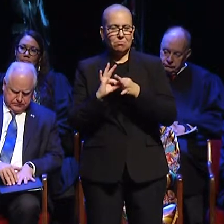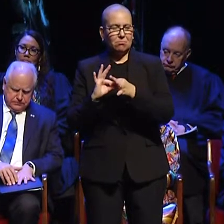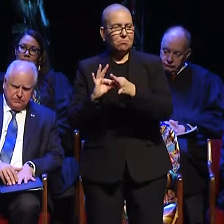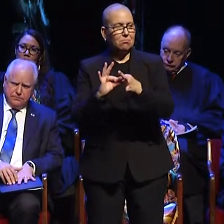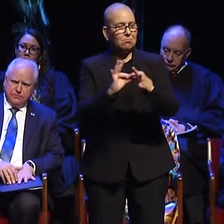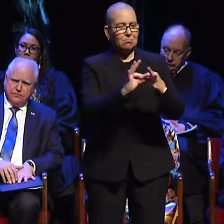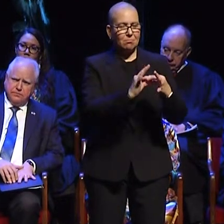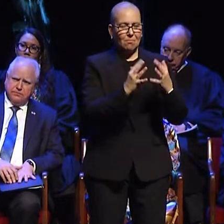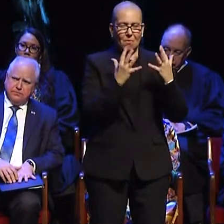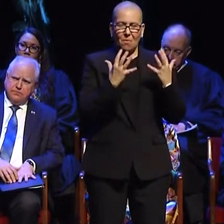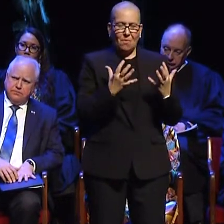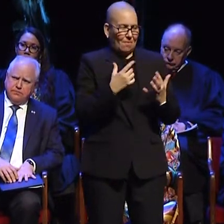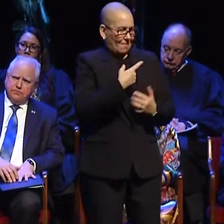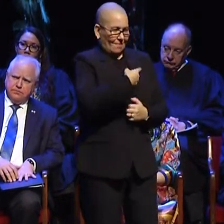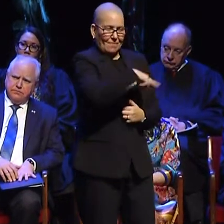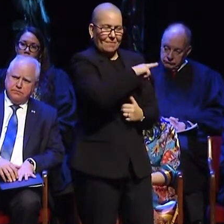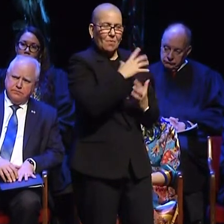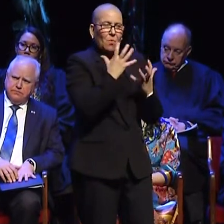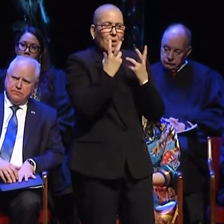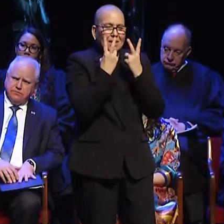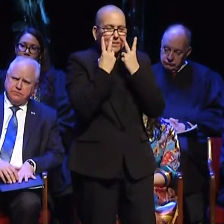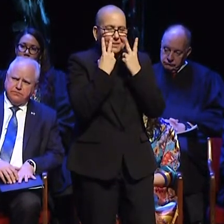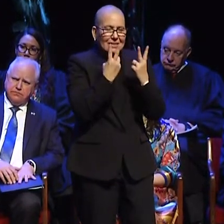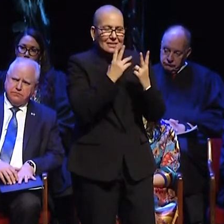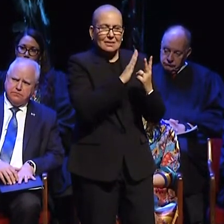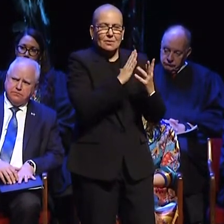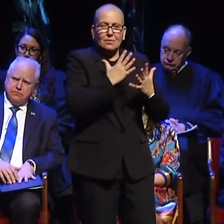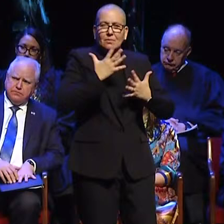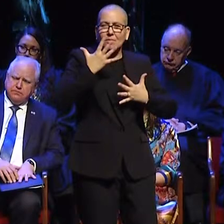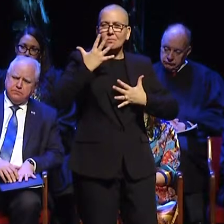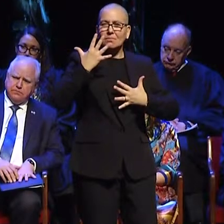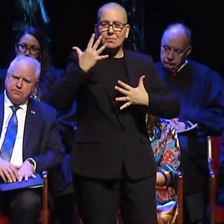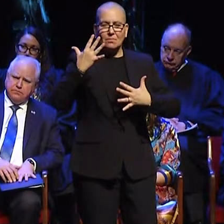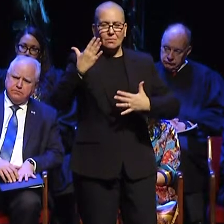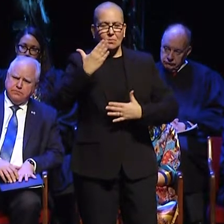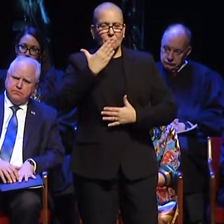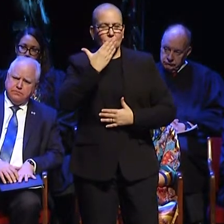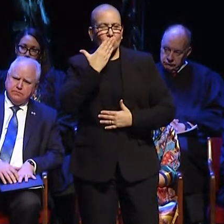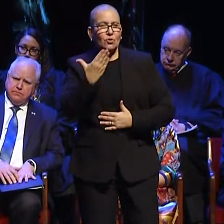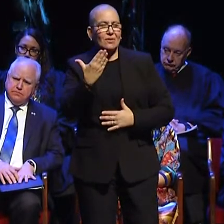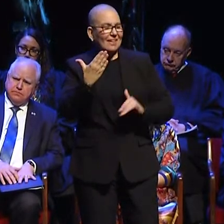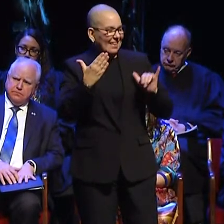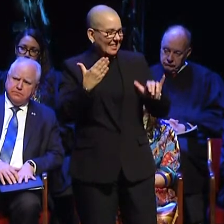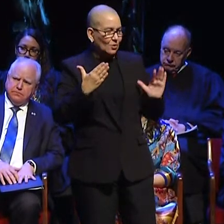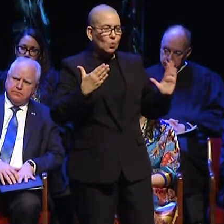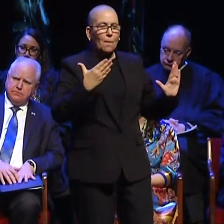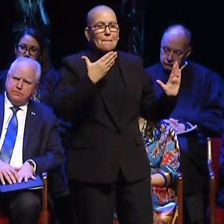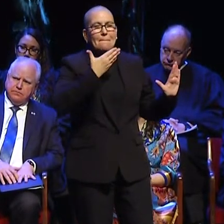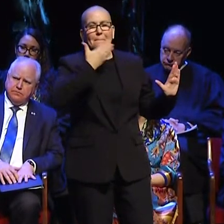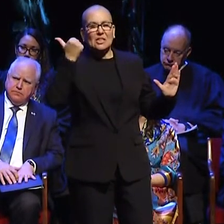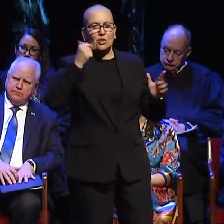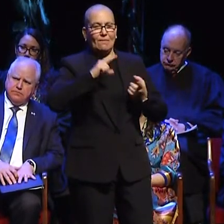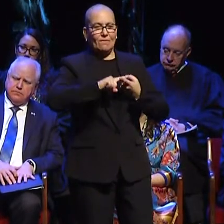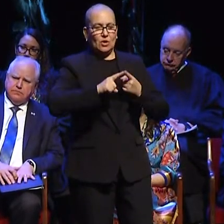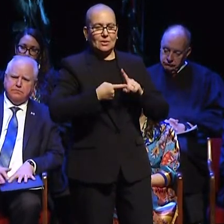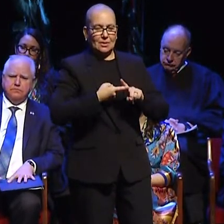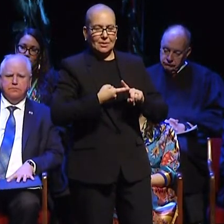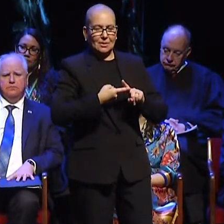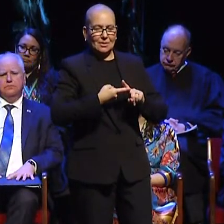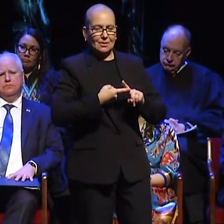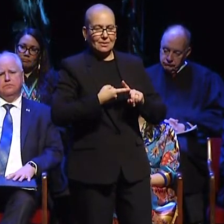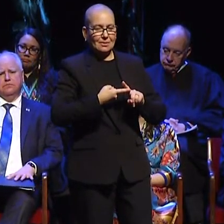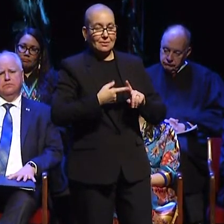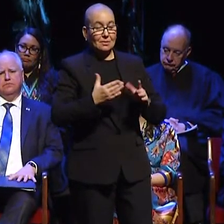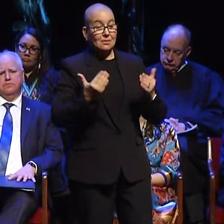the common good. That will be your best friend. And so as we go forth,